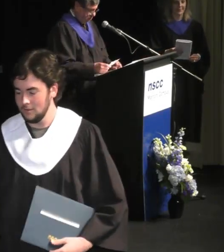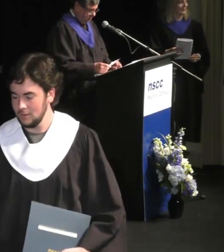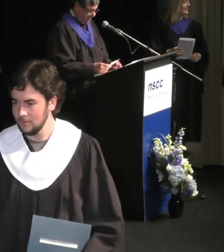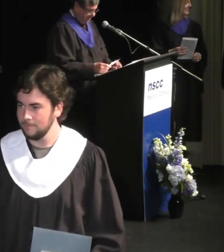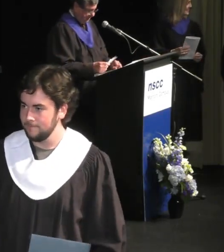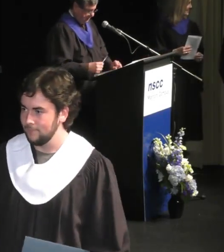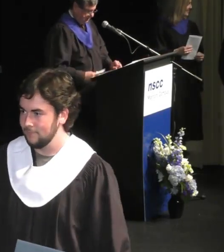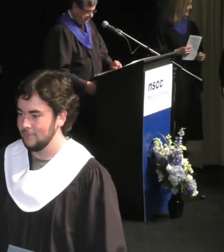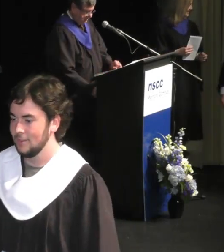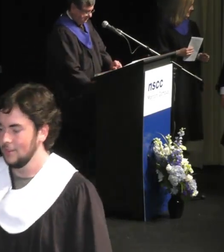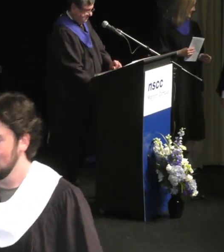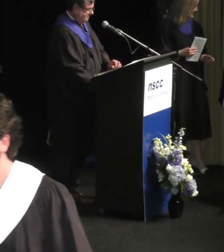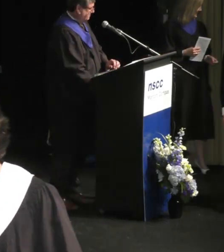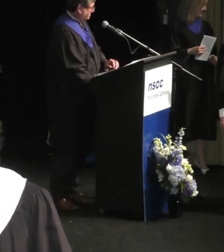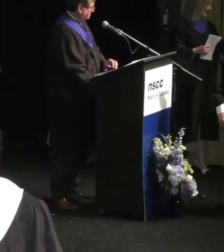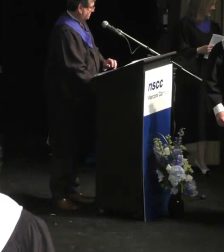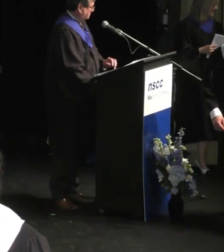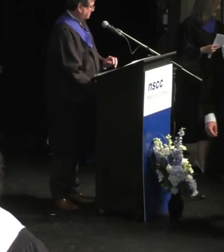Joe McLean.